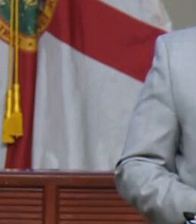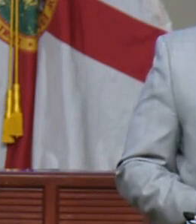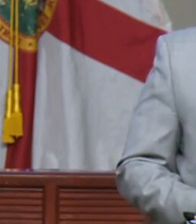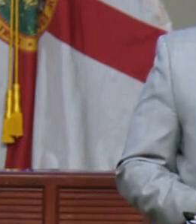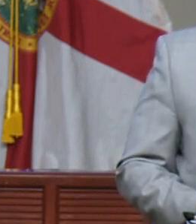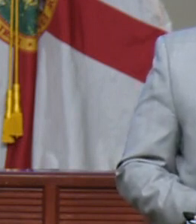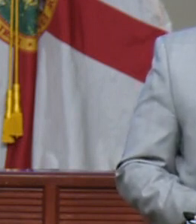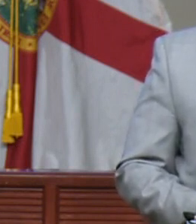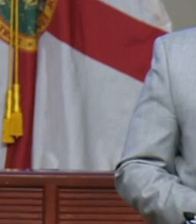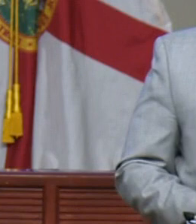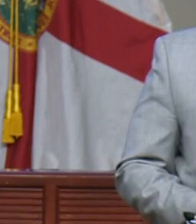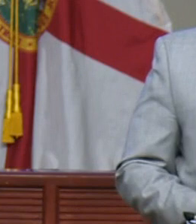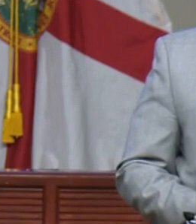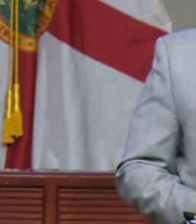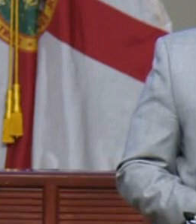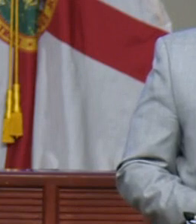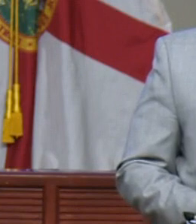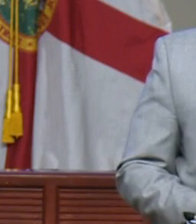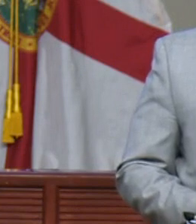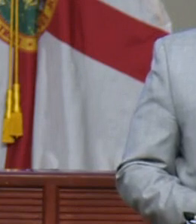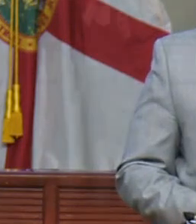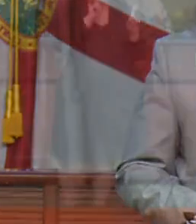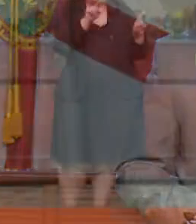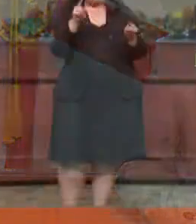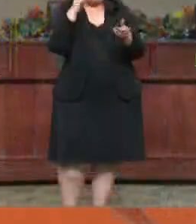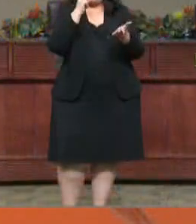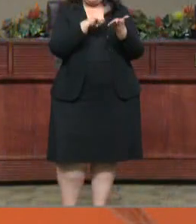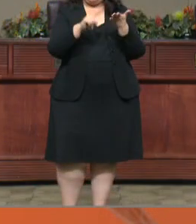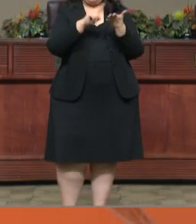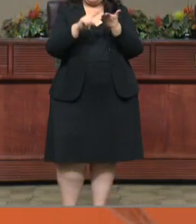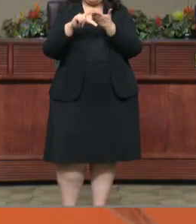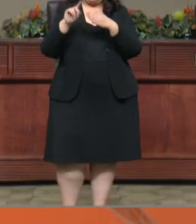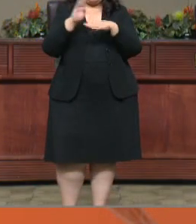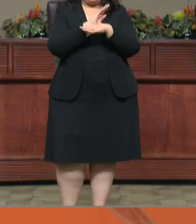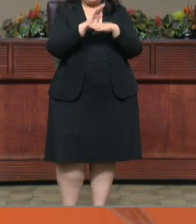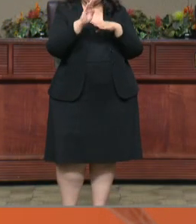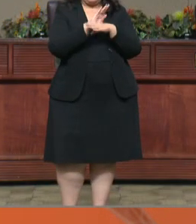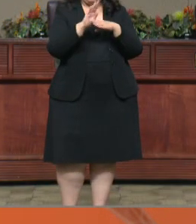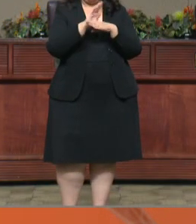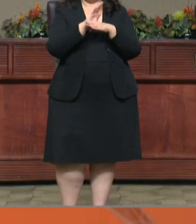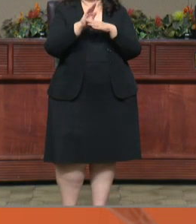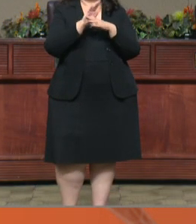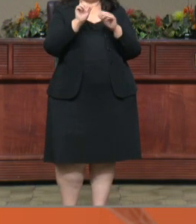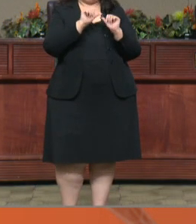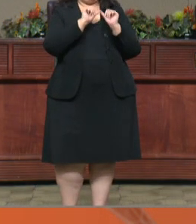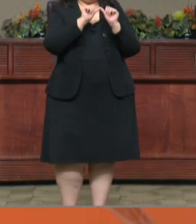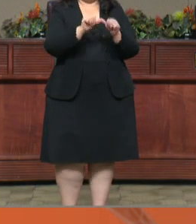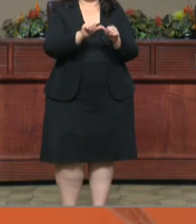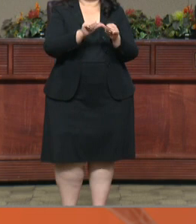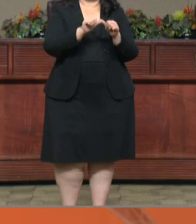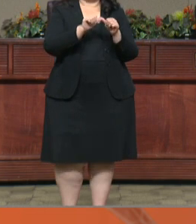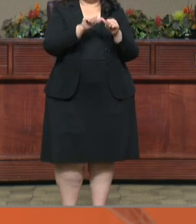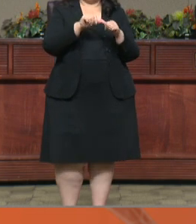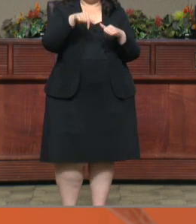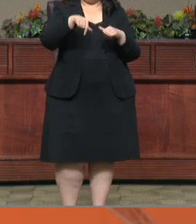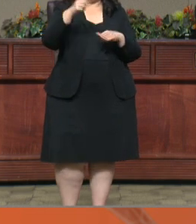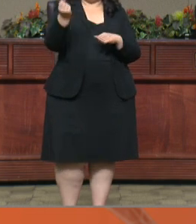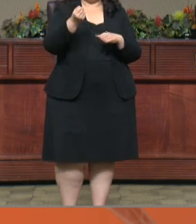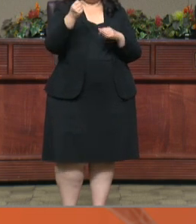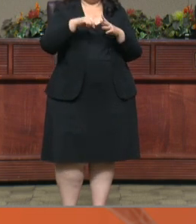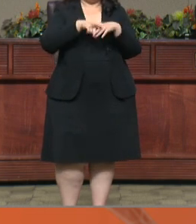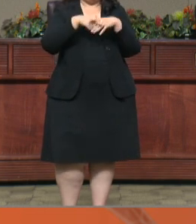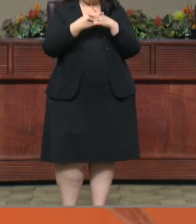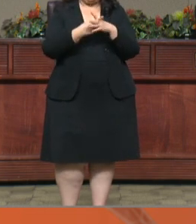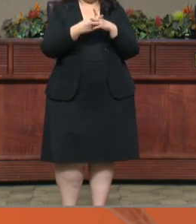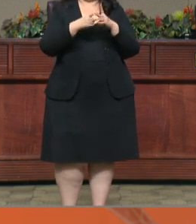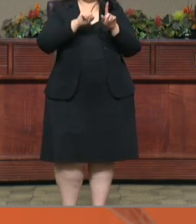Our business compliance or strike teams are in their second month of inspecting businesses throughout the county. Starting this Saturday, our teams will